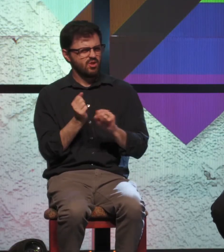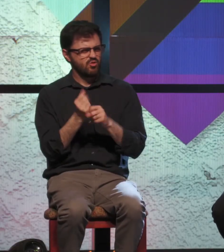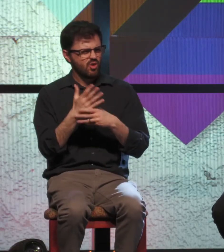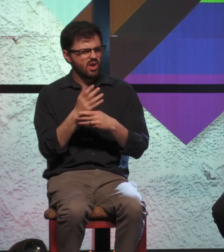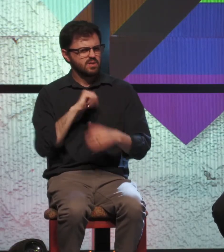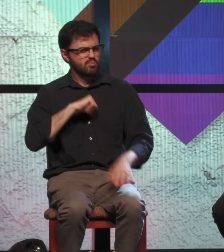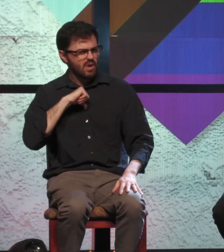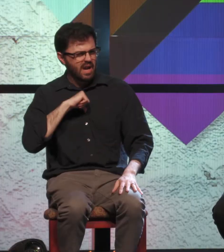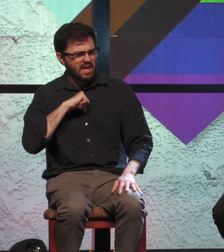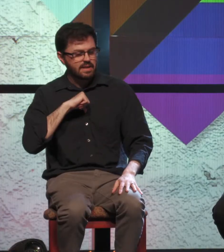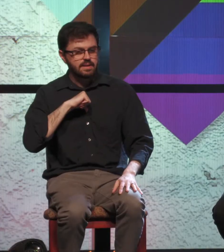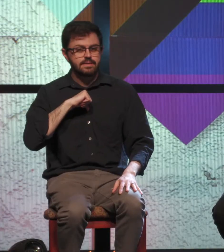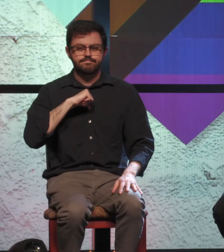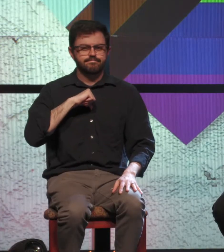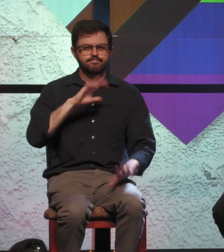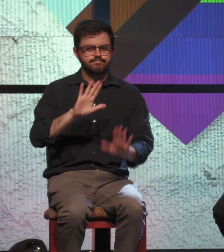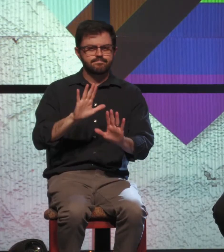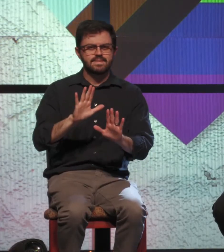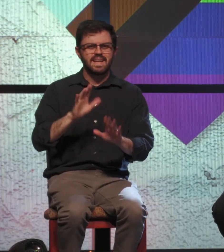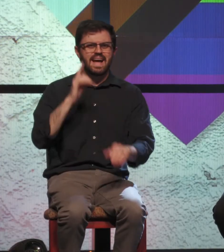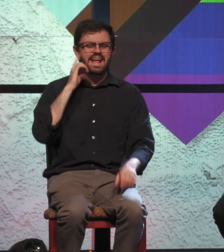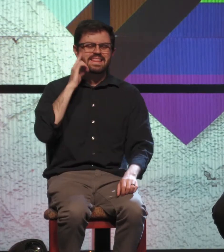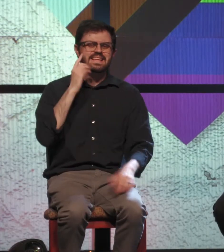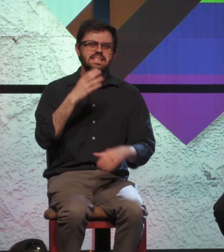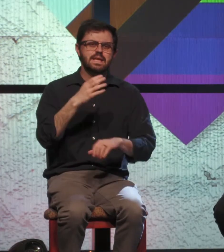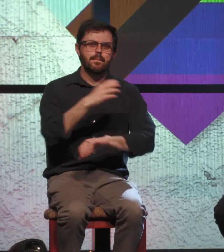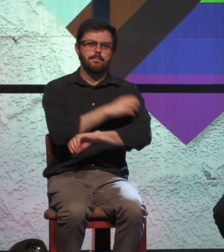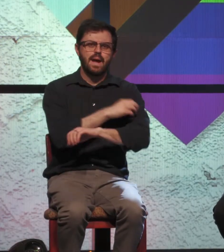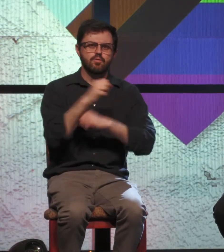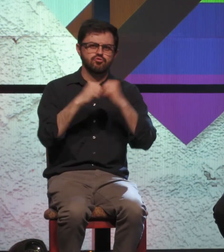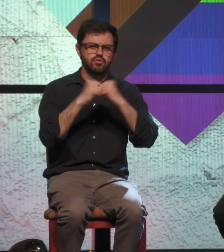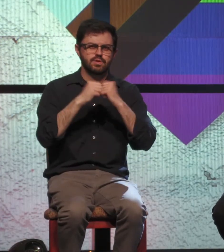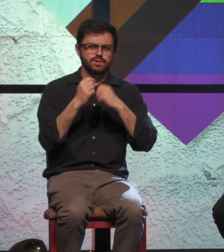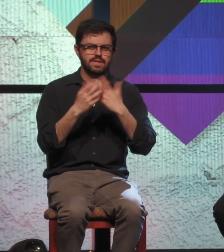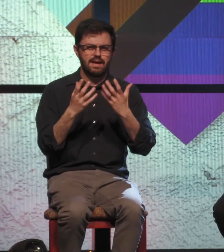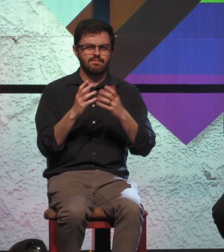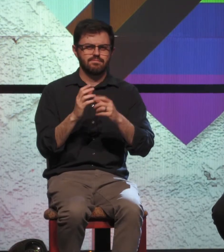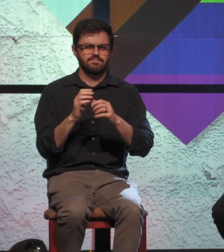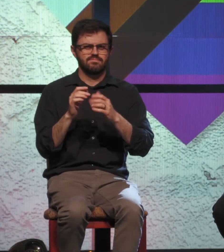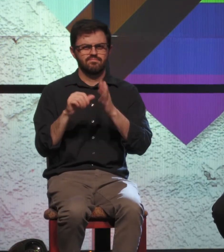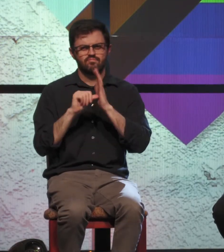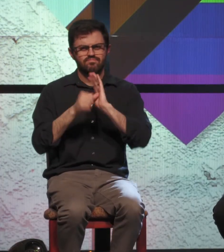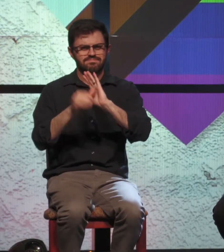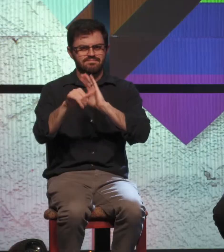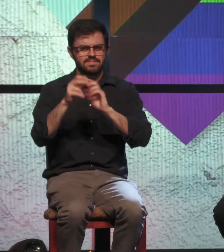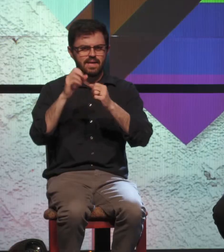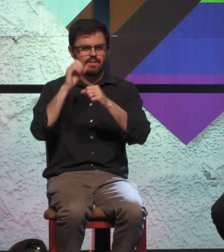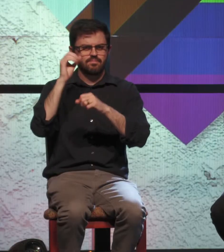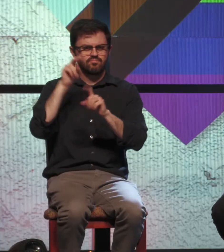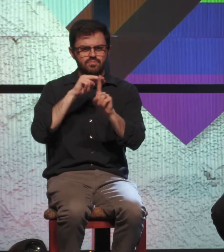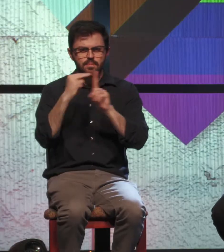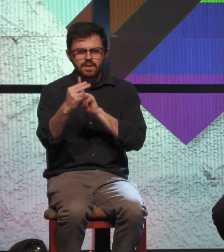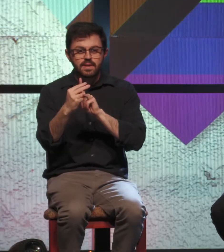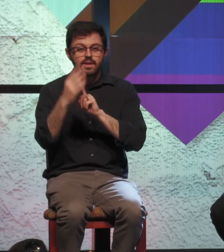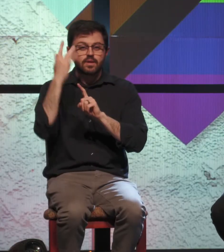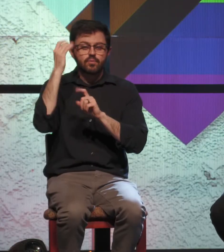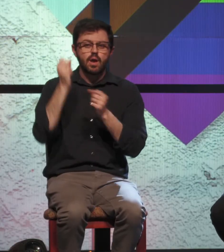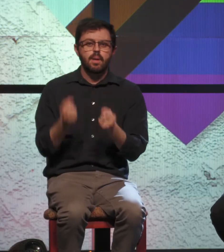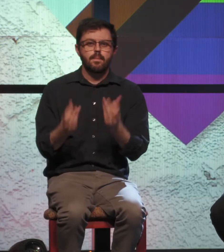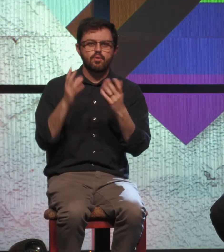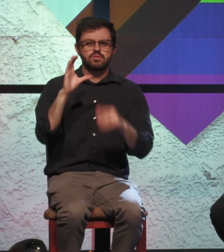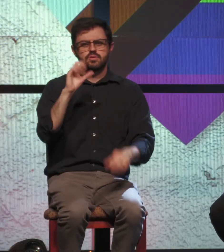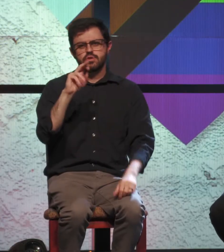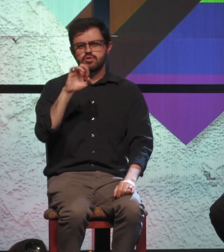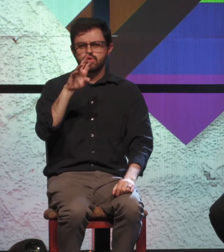structures tell us that. That's why, like, most conservative religious environments hated the self-help movement because they were like,